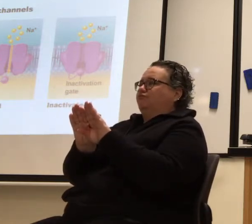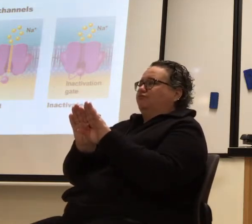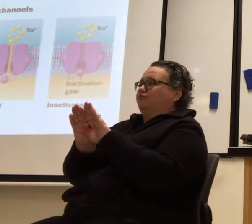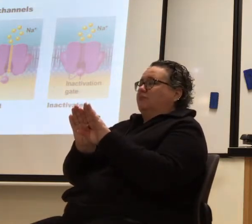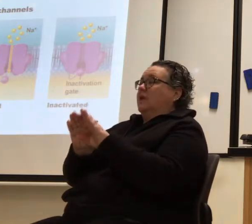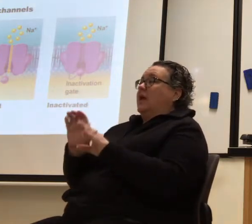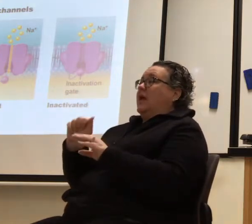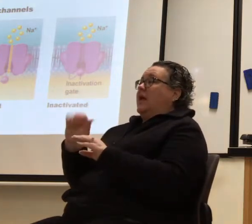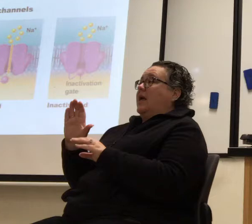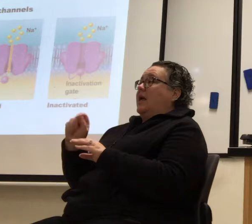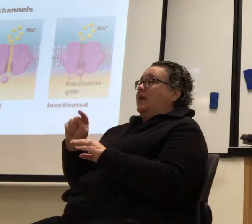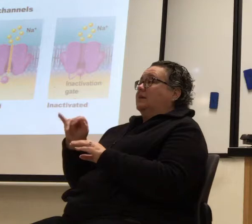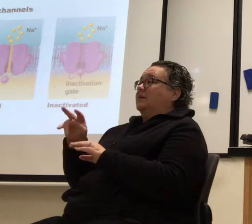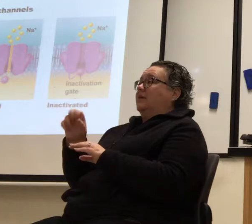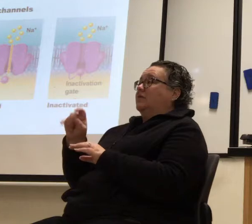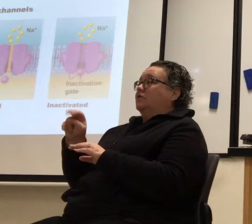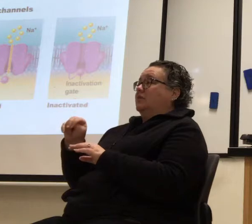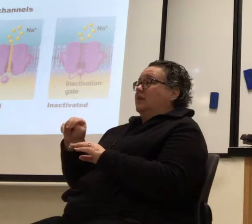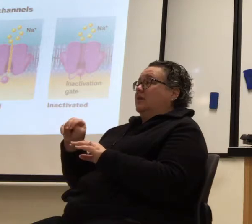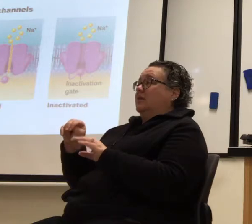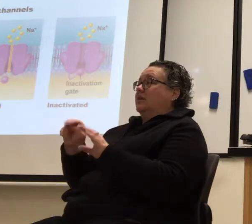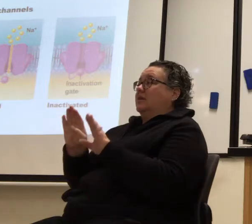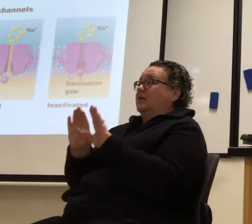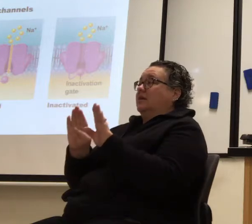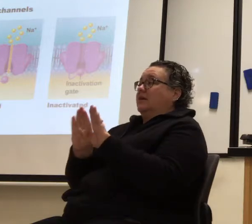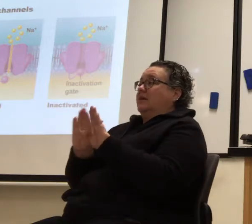When the activation gate is closed,